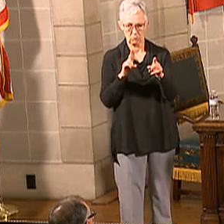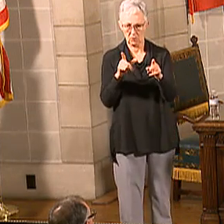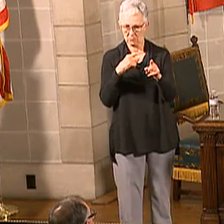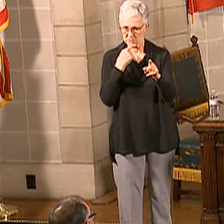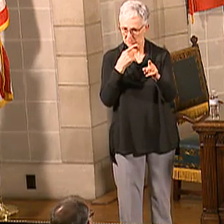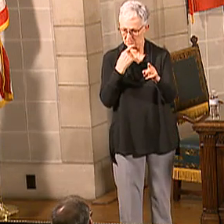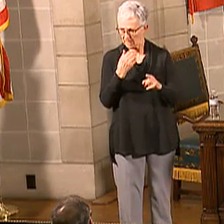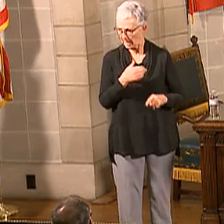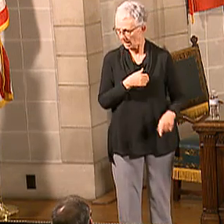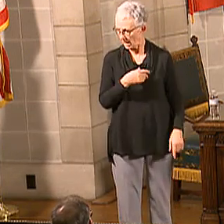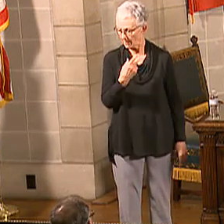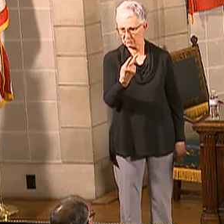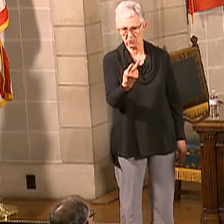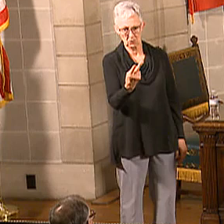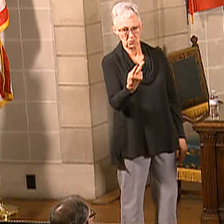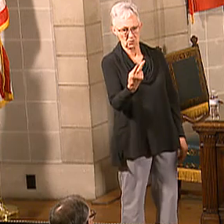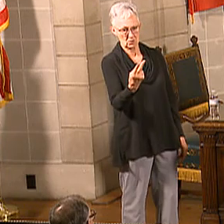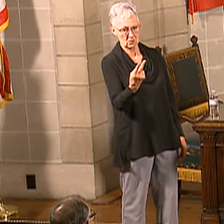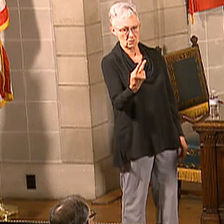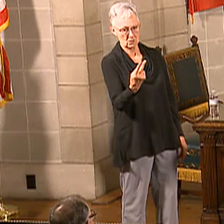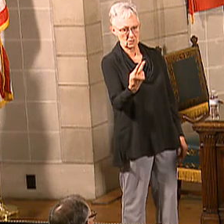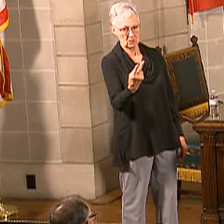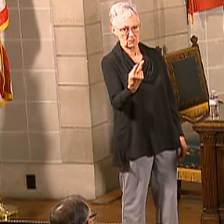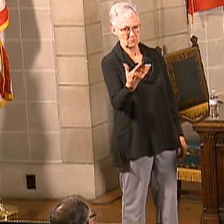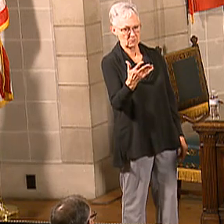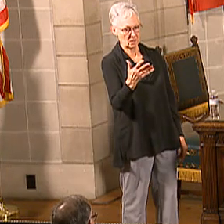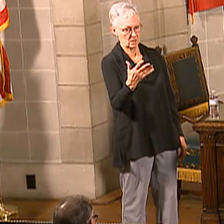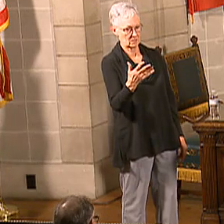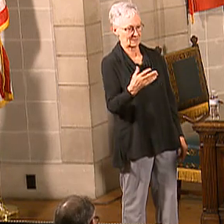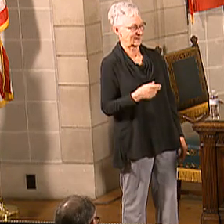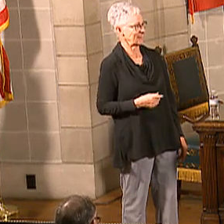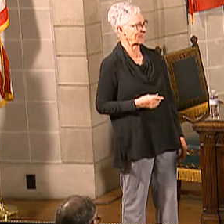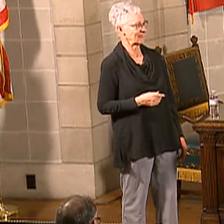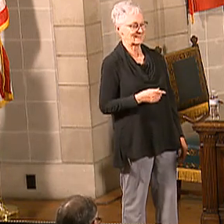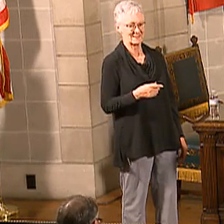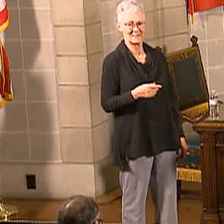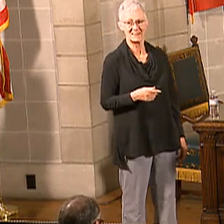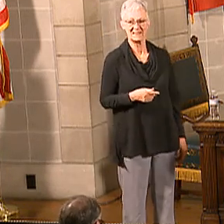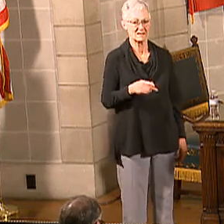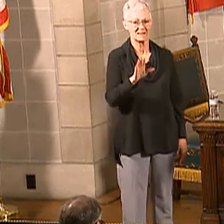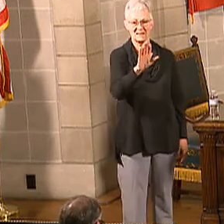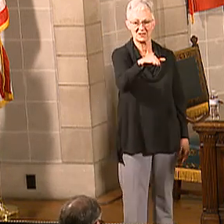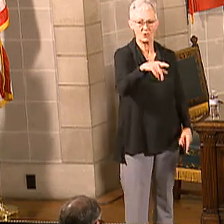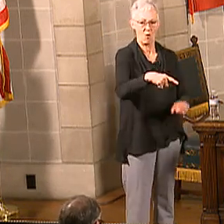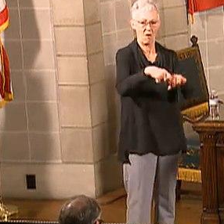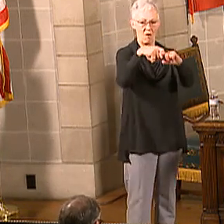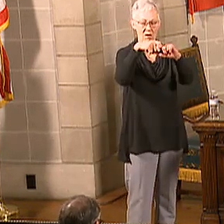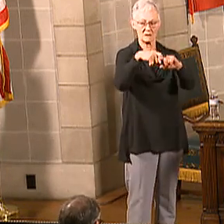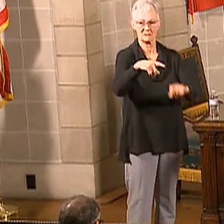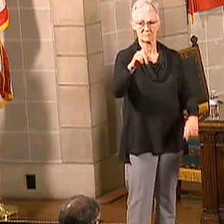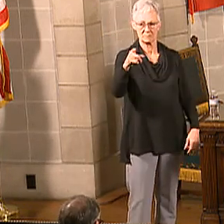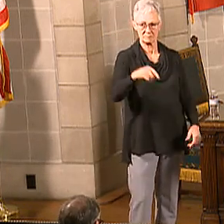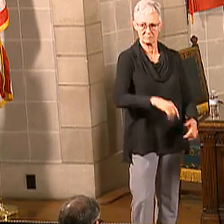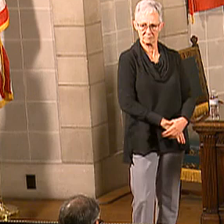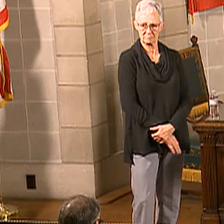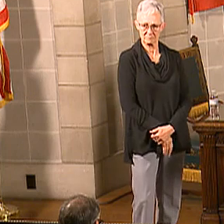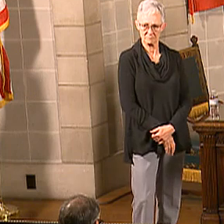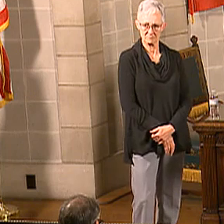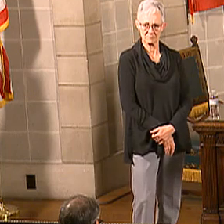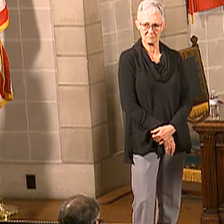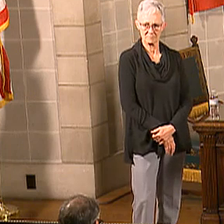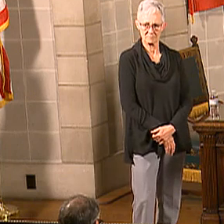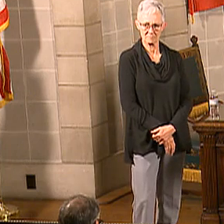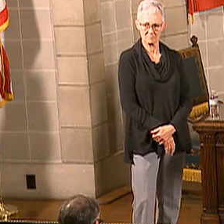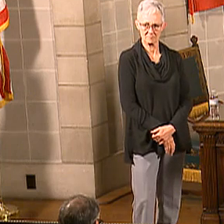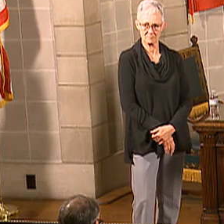Paul? I had 3, but Okay, sorry, we'll go in the back then, Paul. You'll have to ask yours later. I've seen people on social